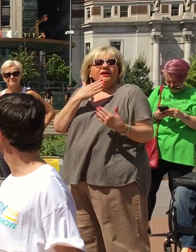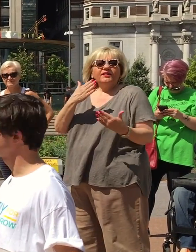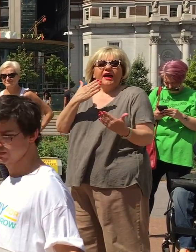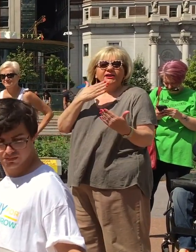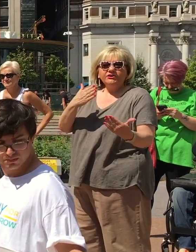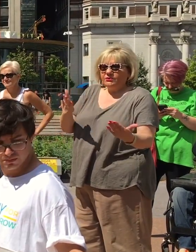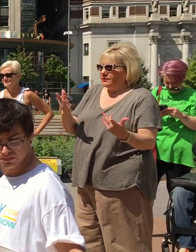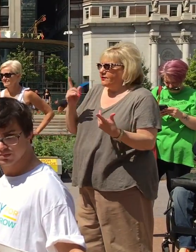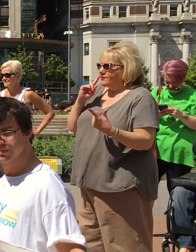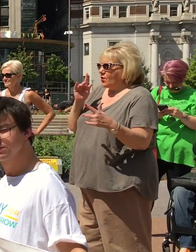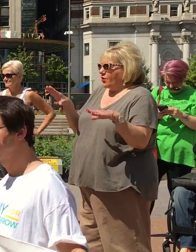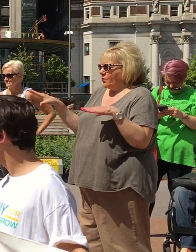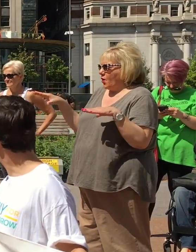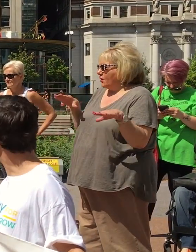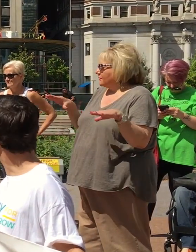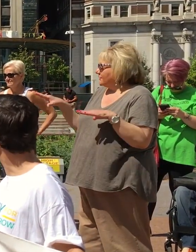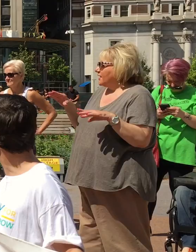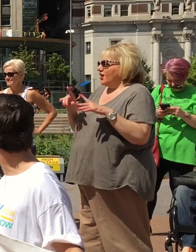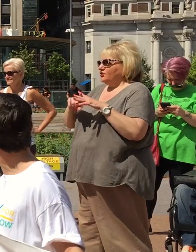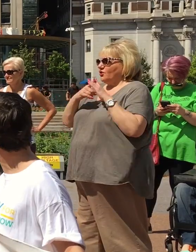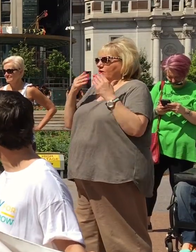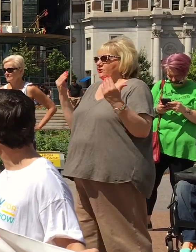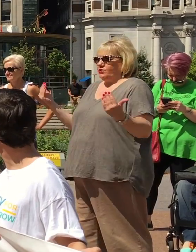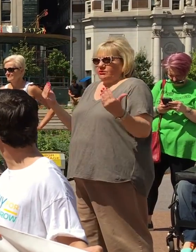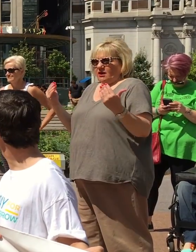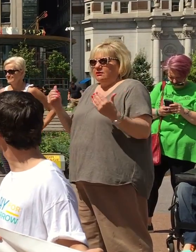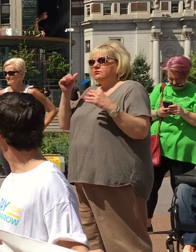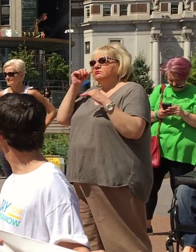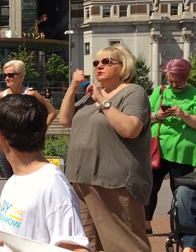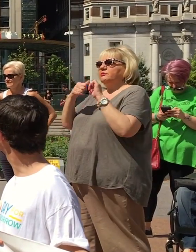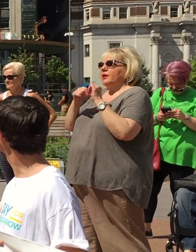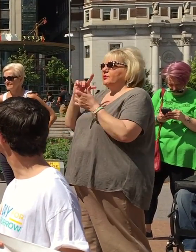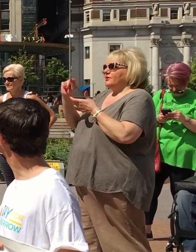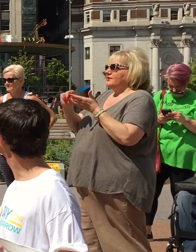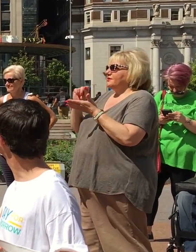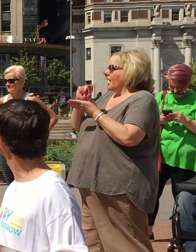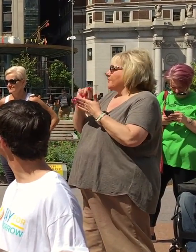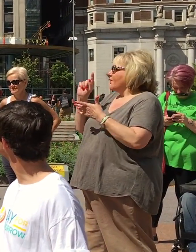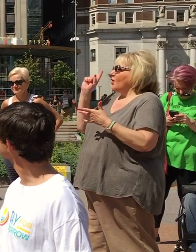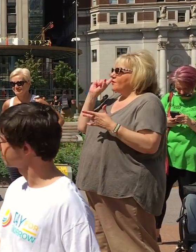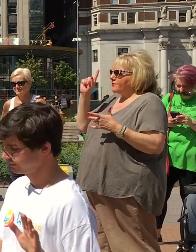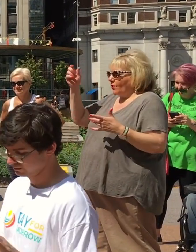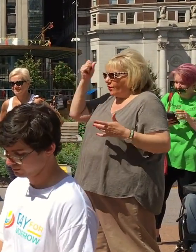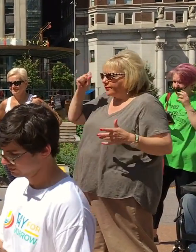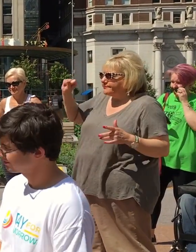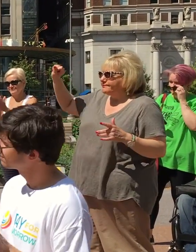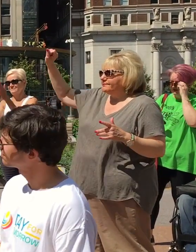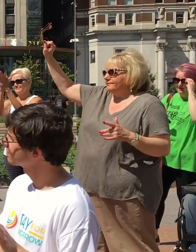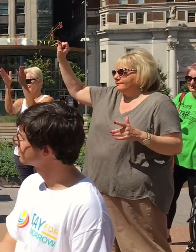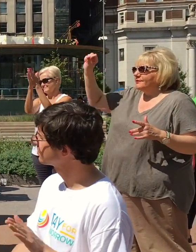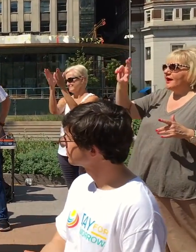walk. And as we move forward, let's remember that it's time for a rally call.